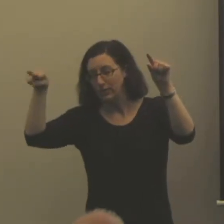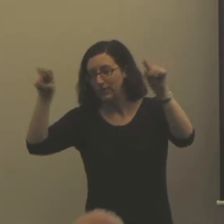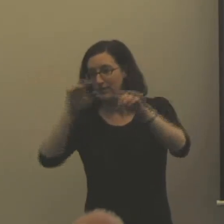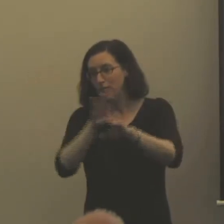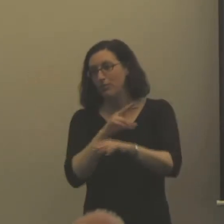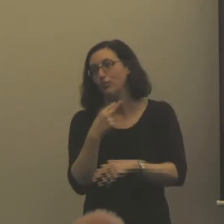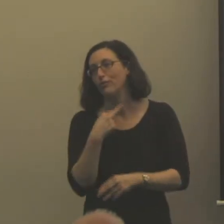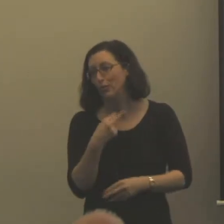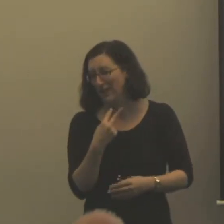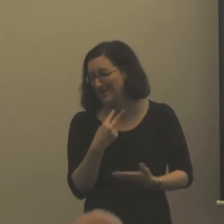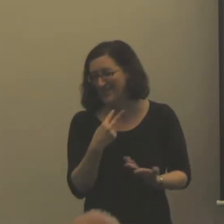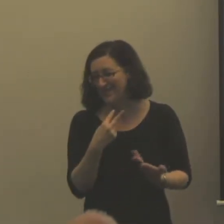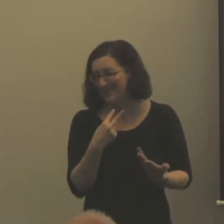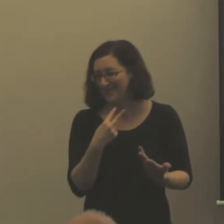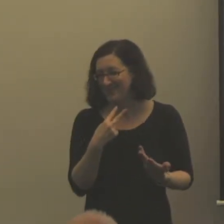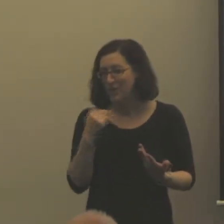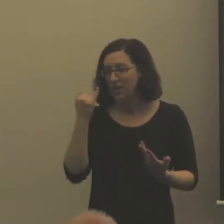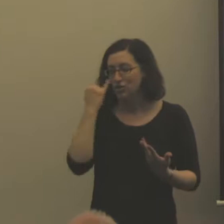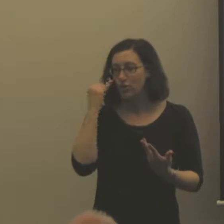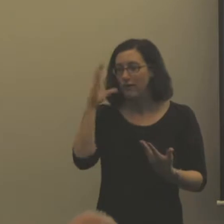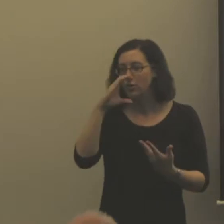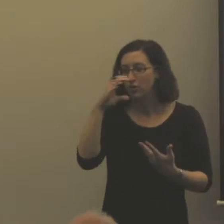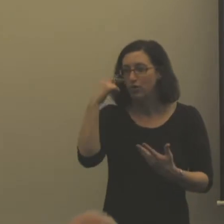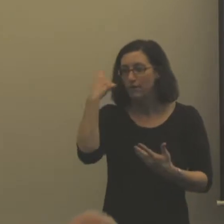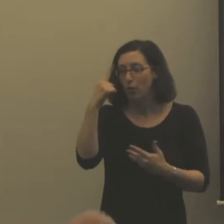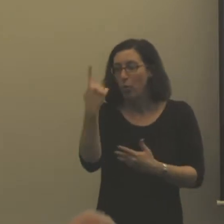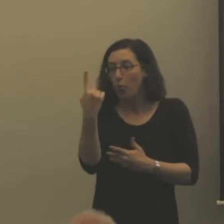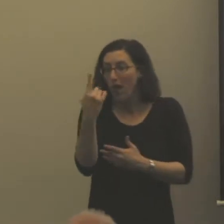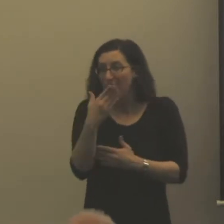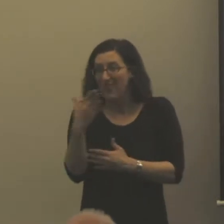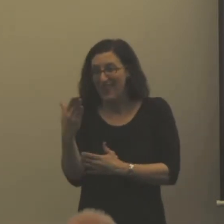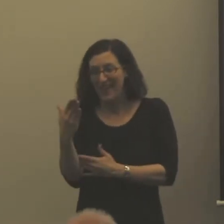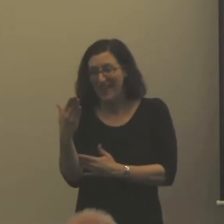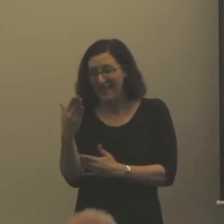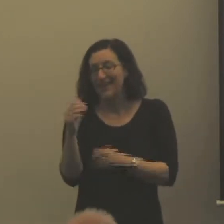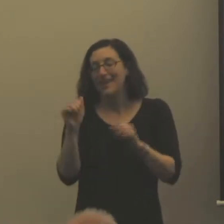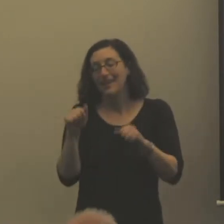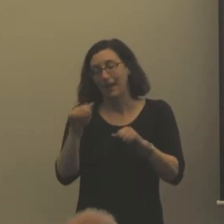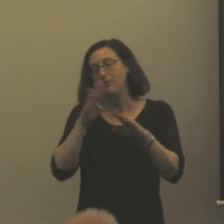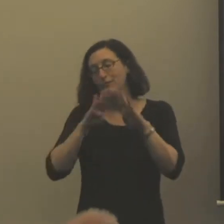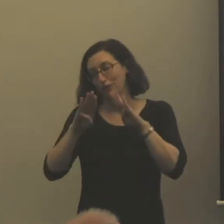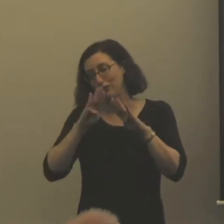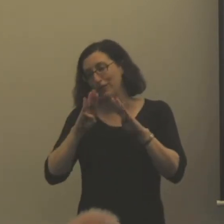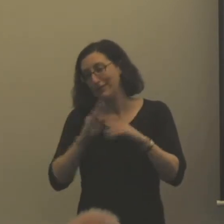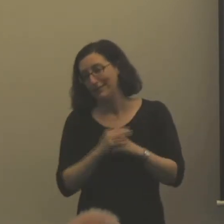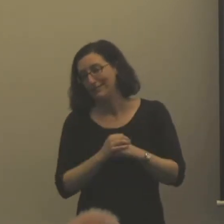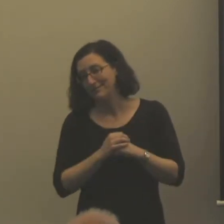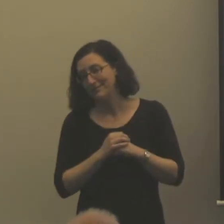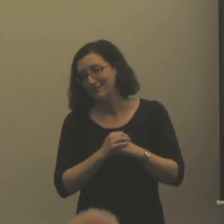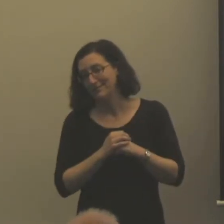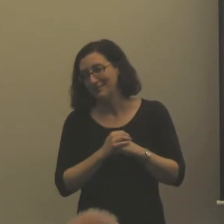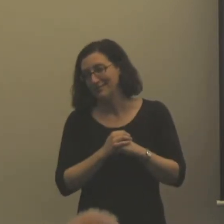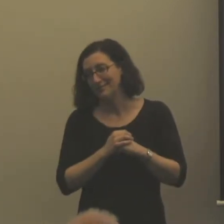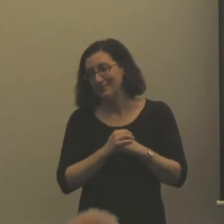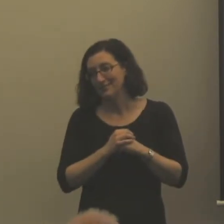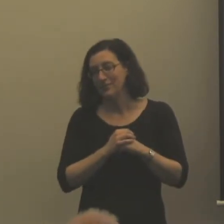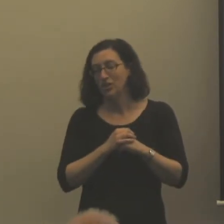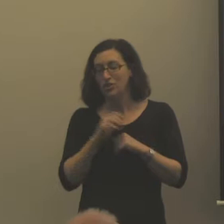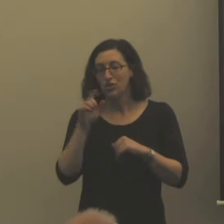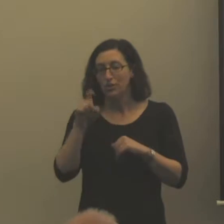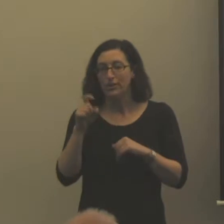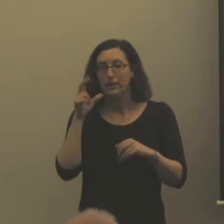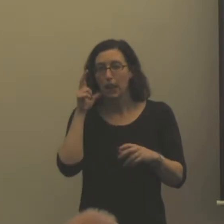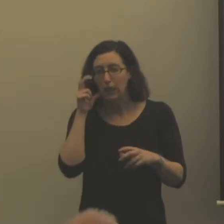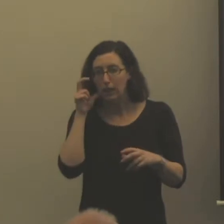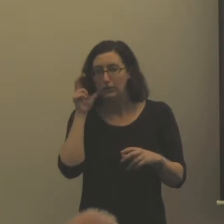the navigation item, which is the last in a series of 8 or 9. So you have to sit there and listen to